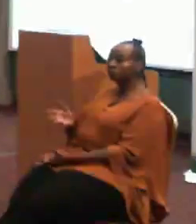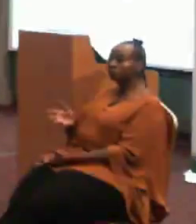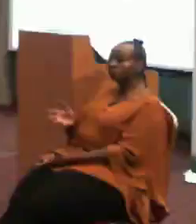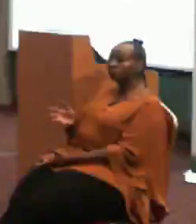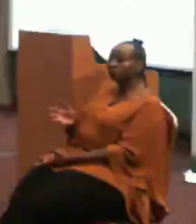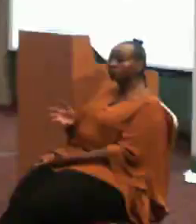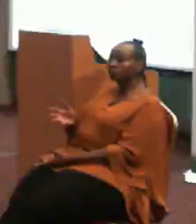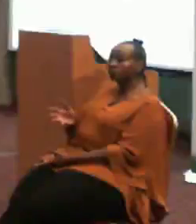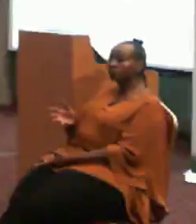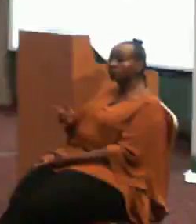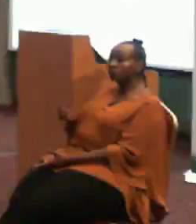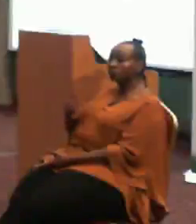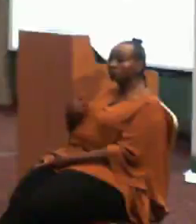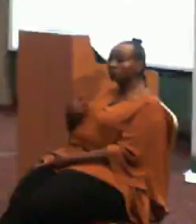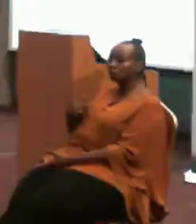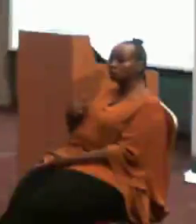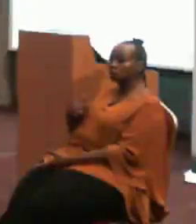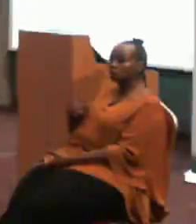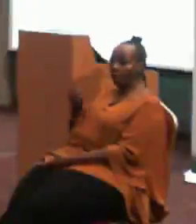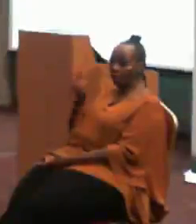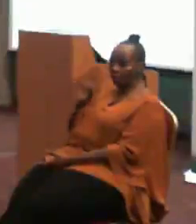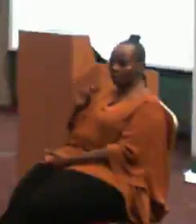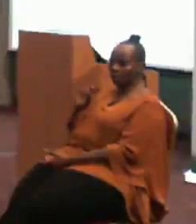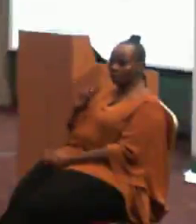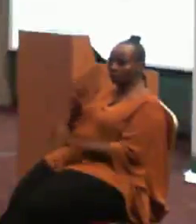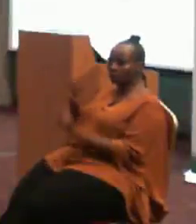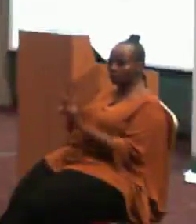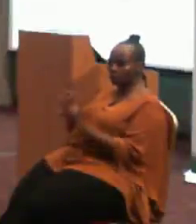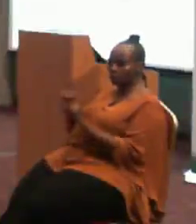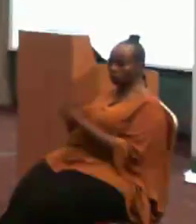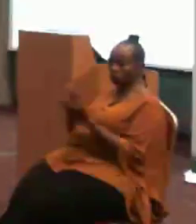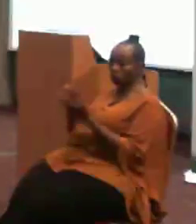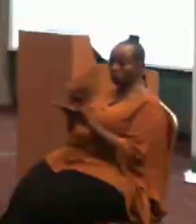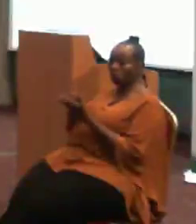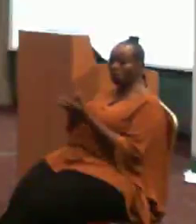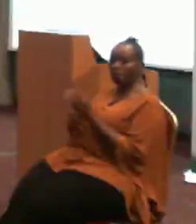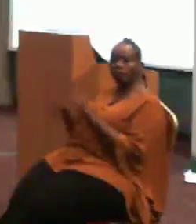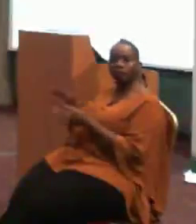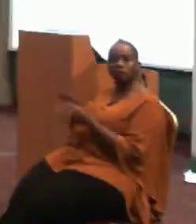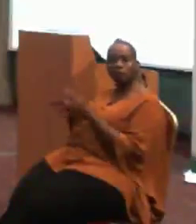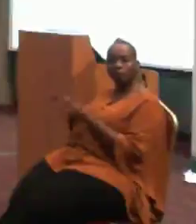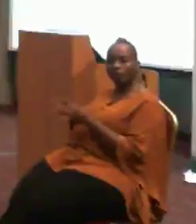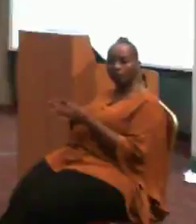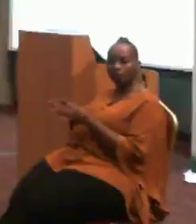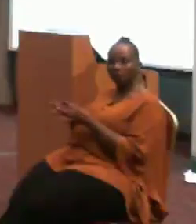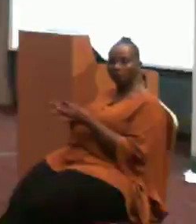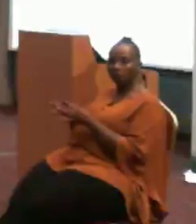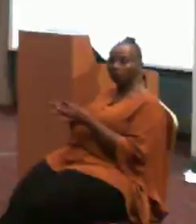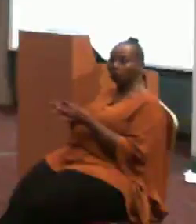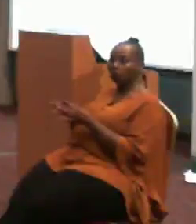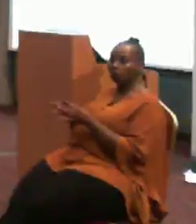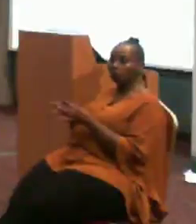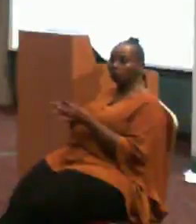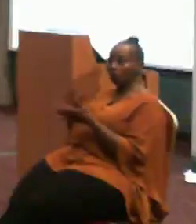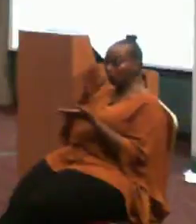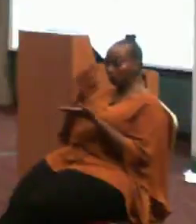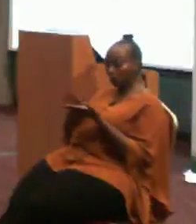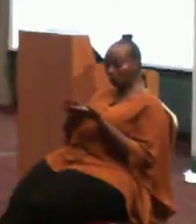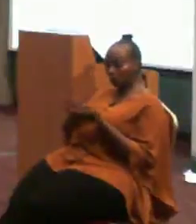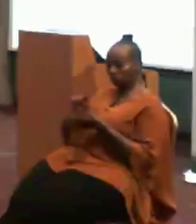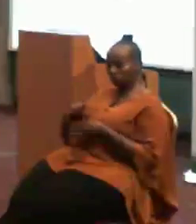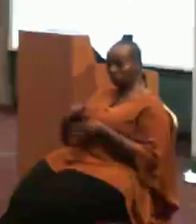that's an issue. Perhaps you need to explain why your application is based on that and you say it's an